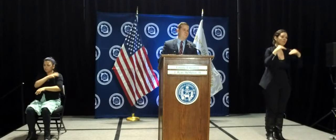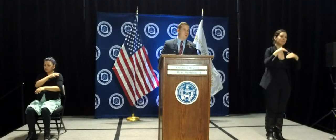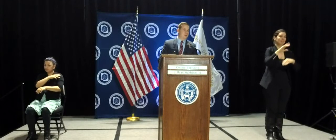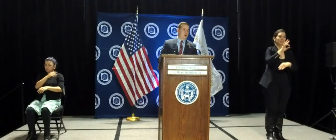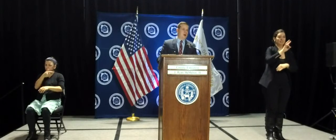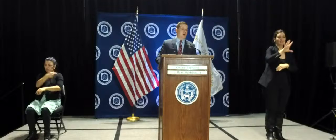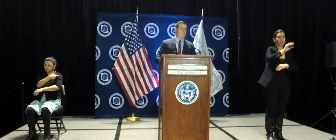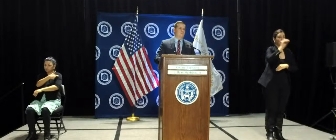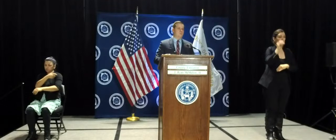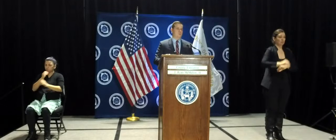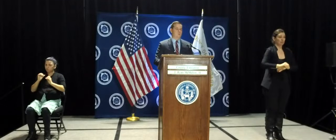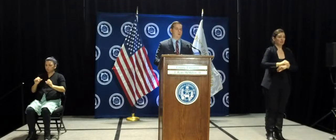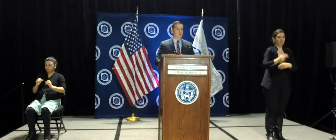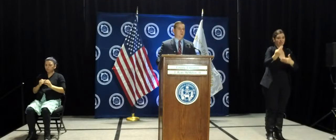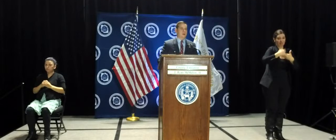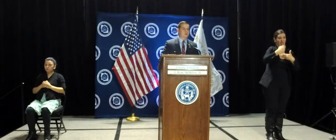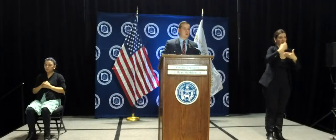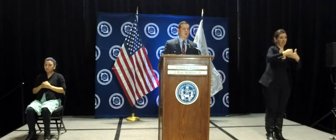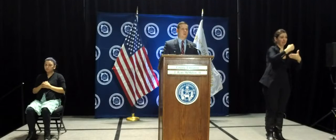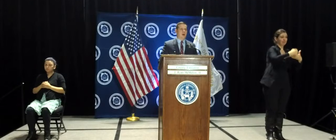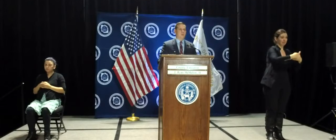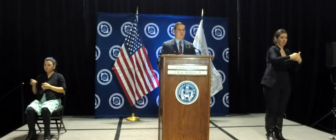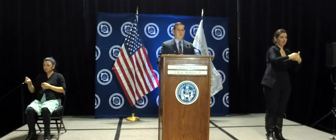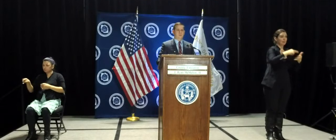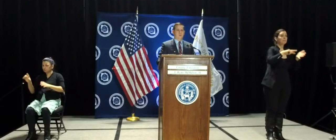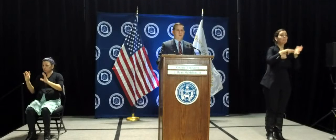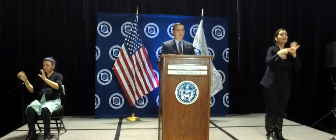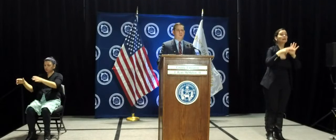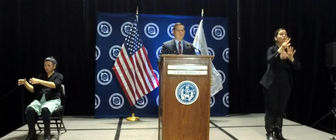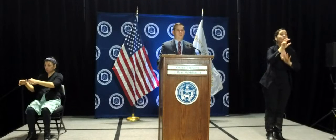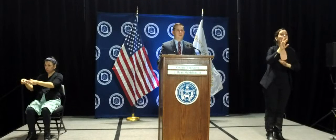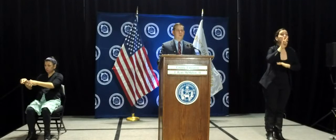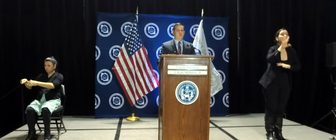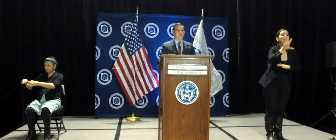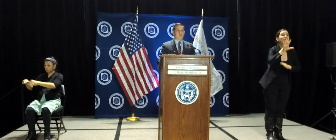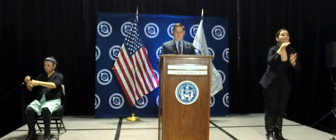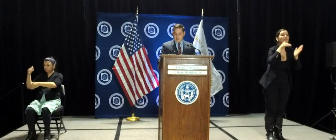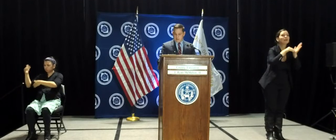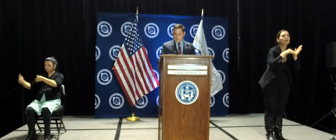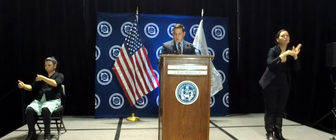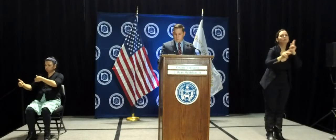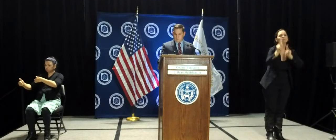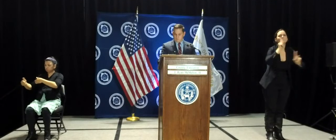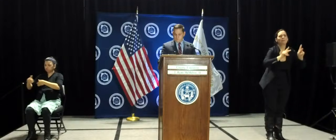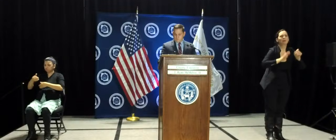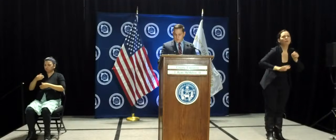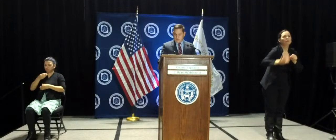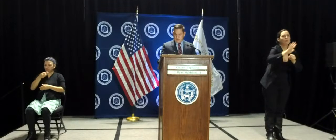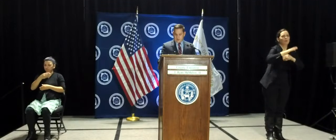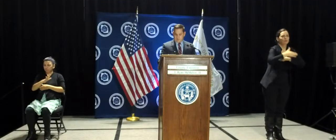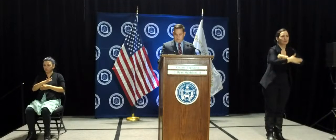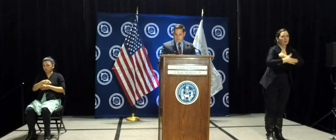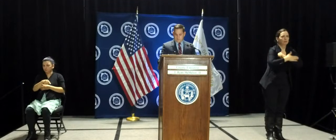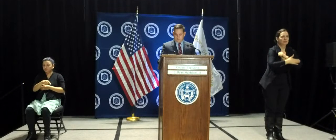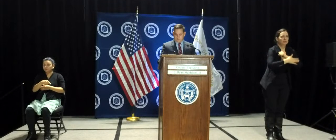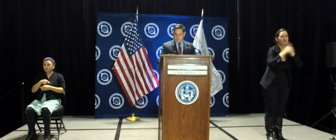pandemic will be certainly probably the most meaningful